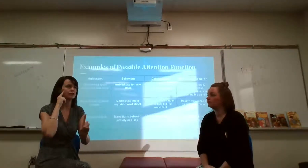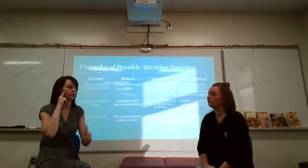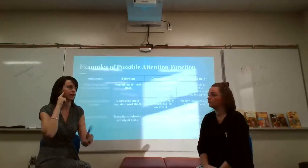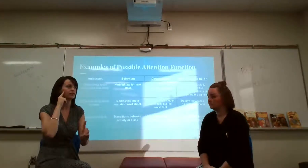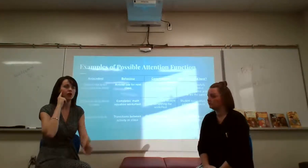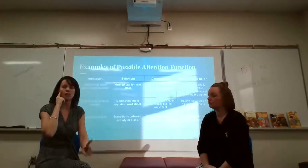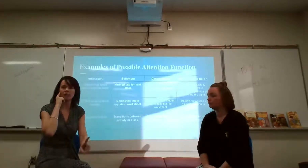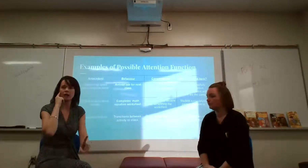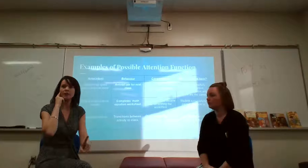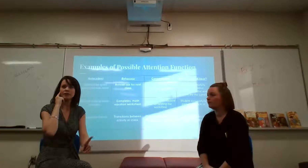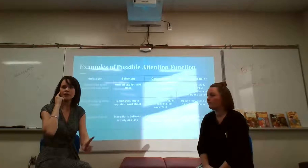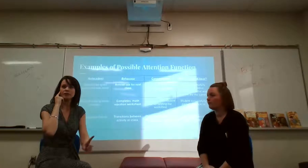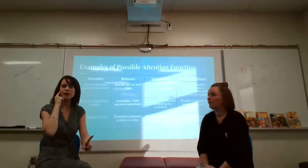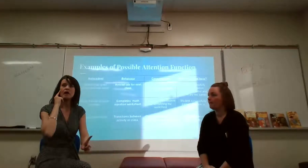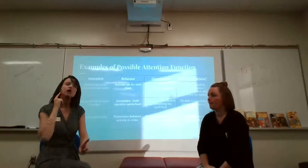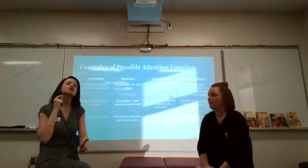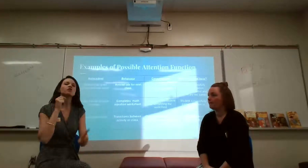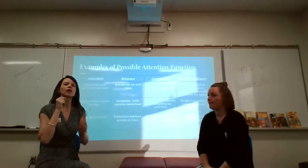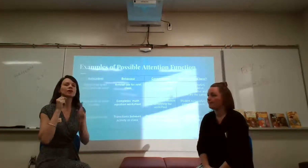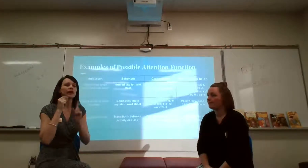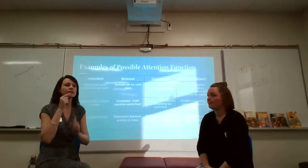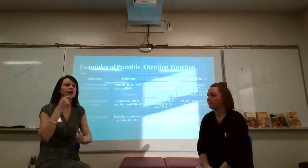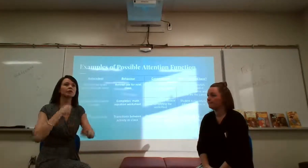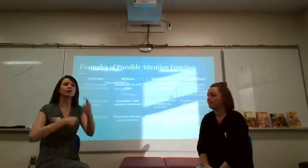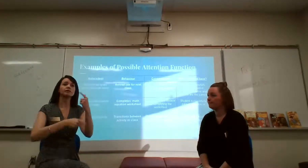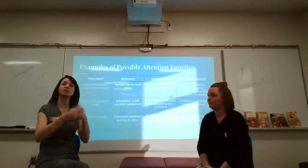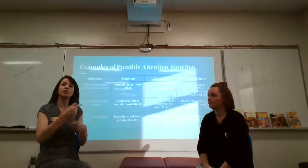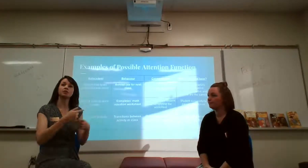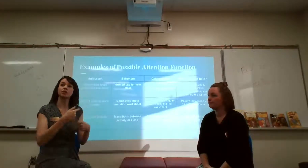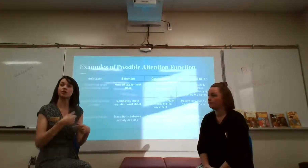delay or stop. Does that make sense? So then next time you're in that situation with a new